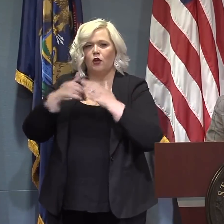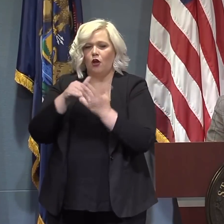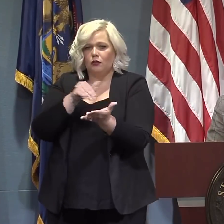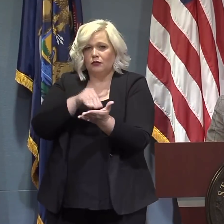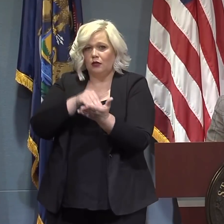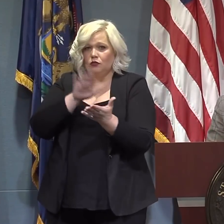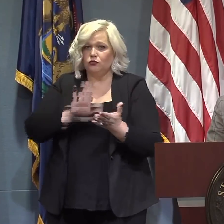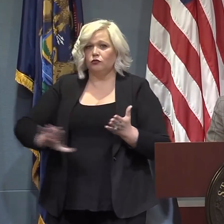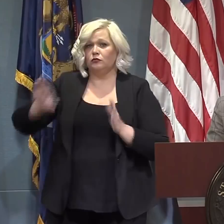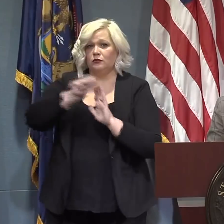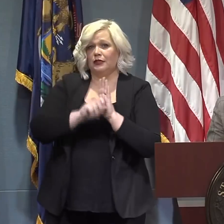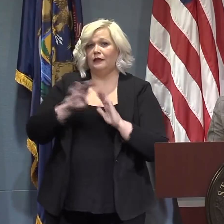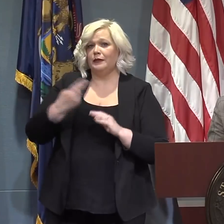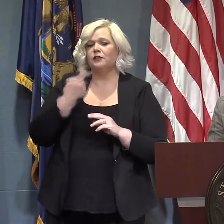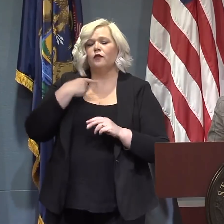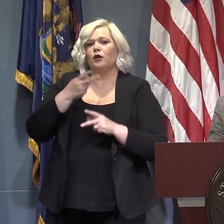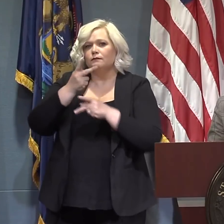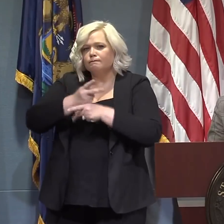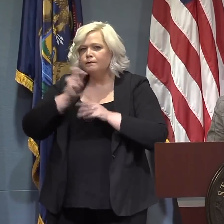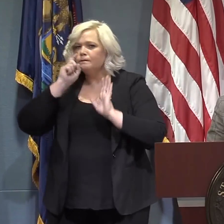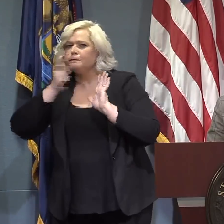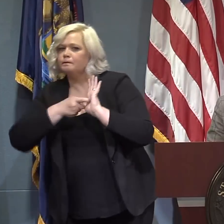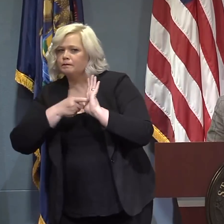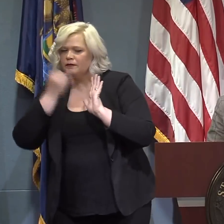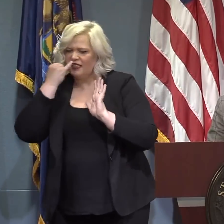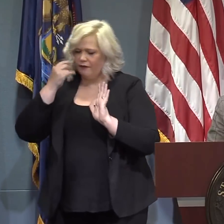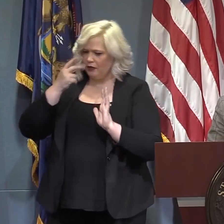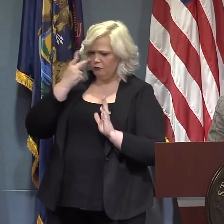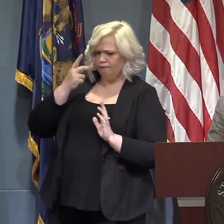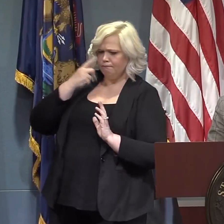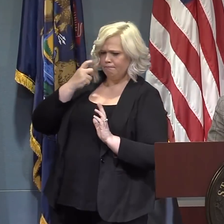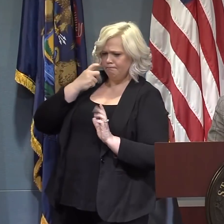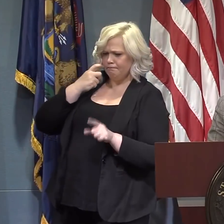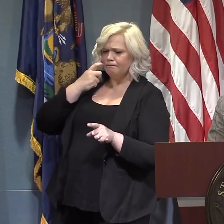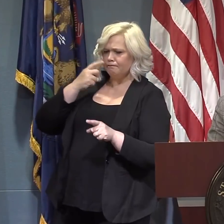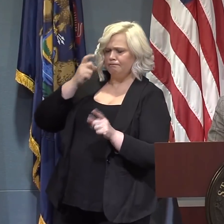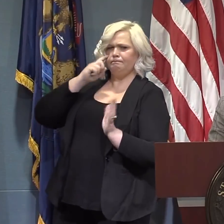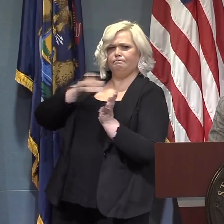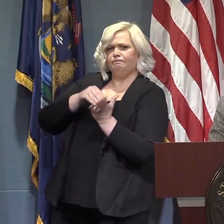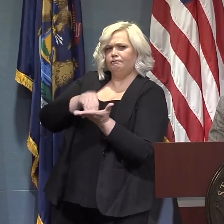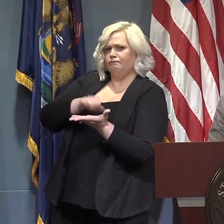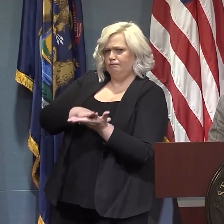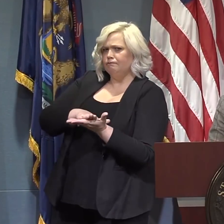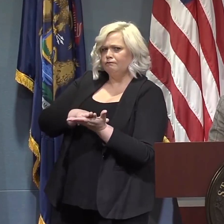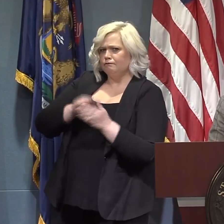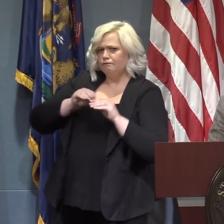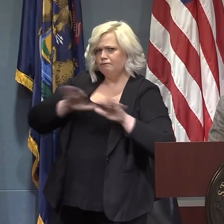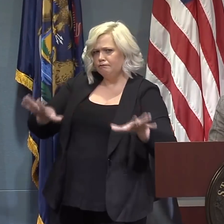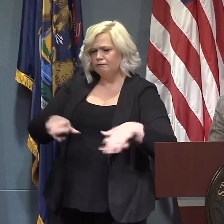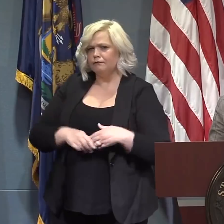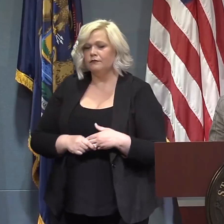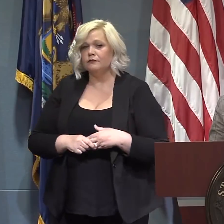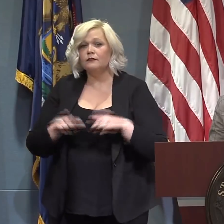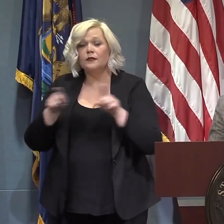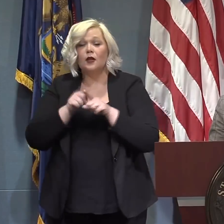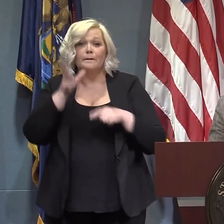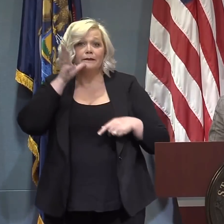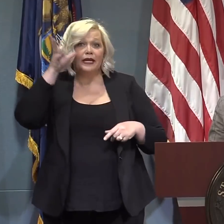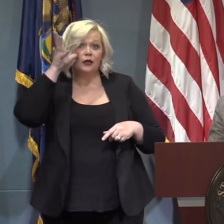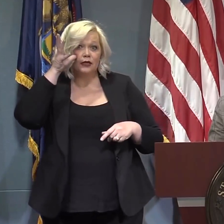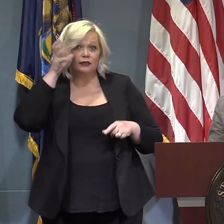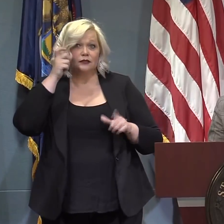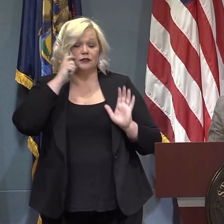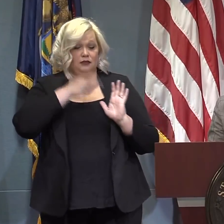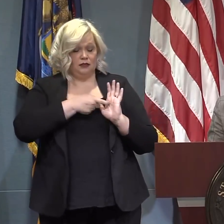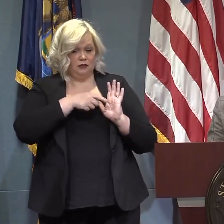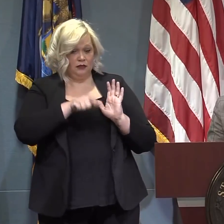the state for them to be on the lookout for signs and symptoms of this disease in children. We also want parents who think that their